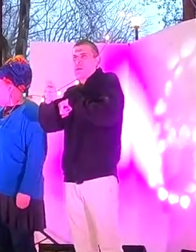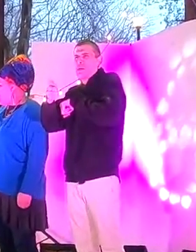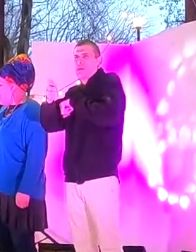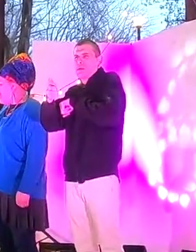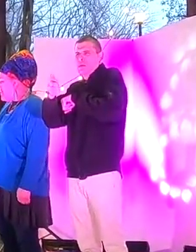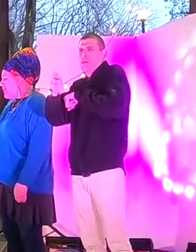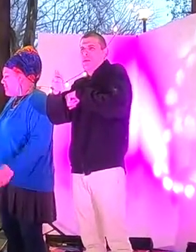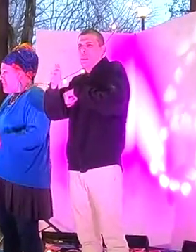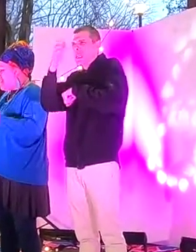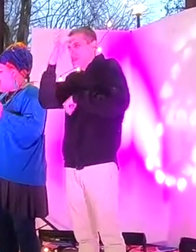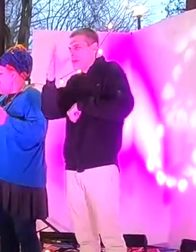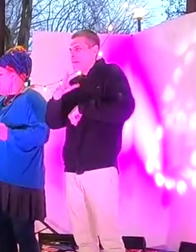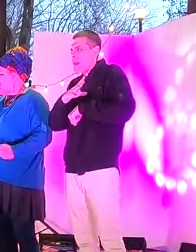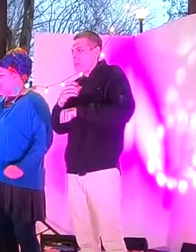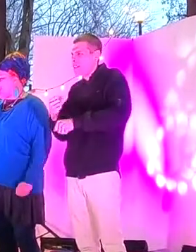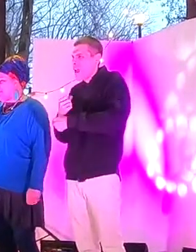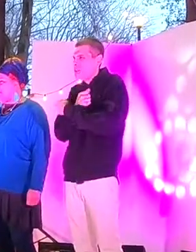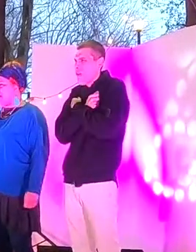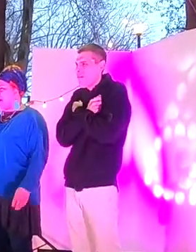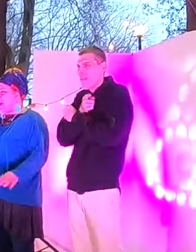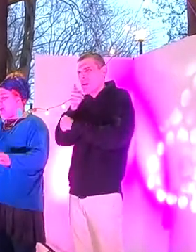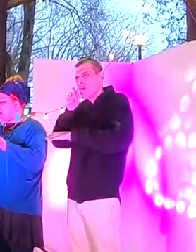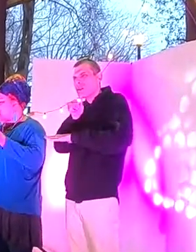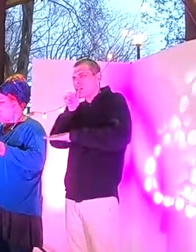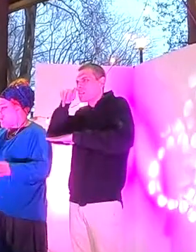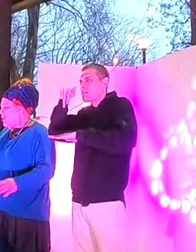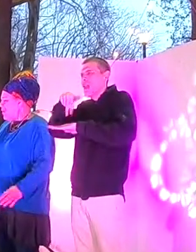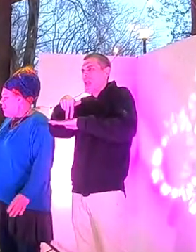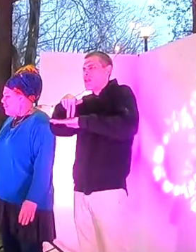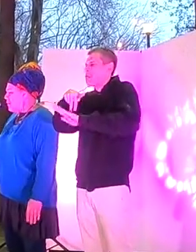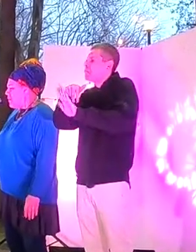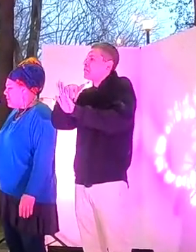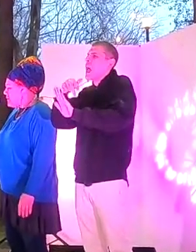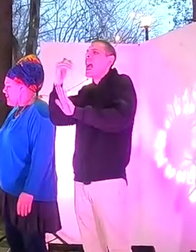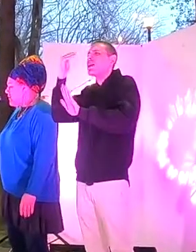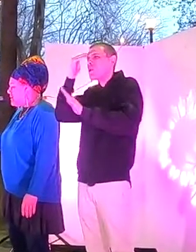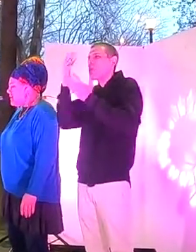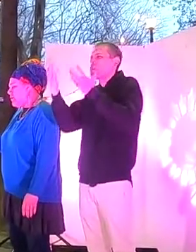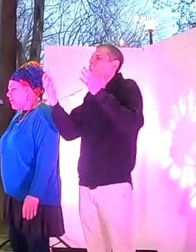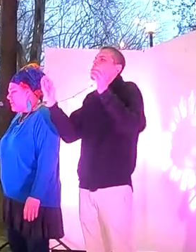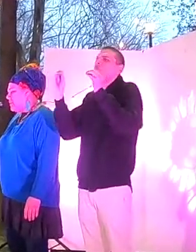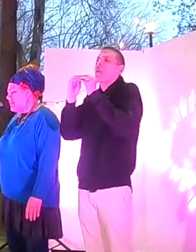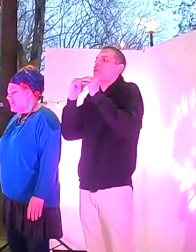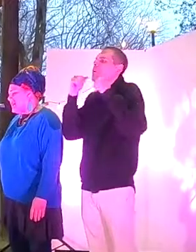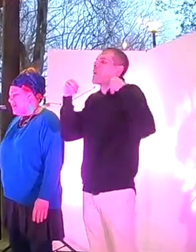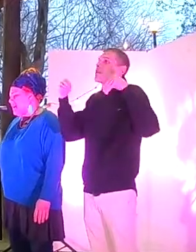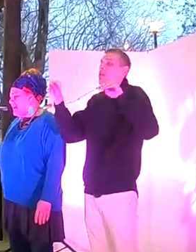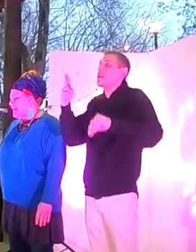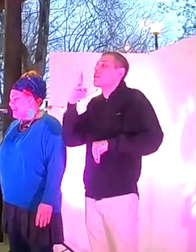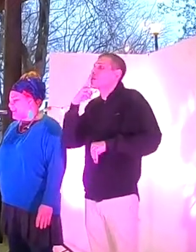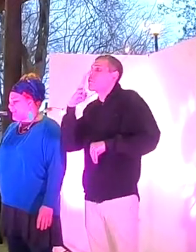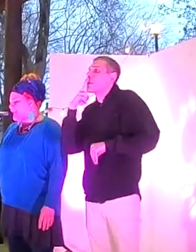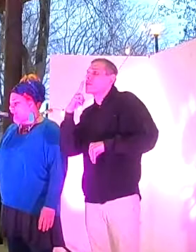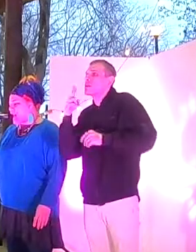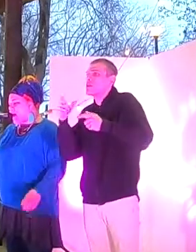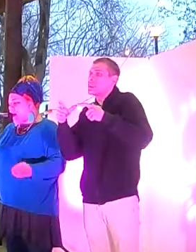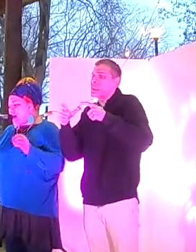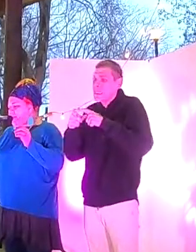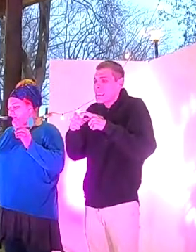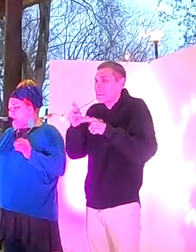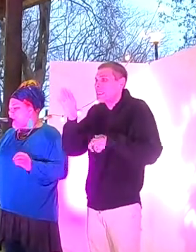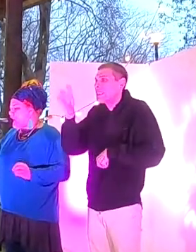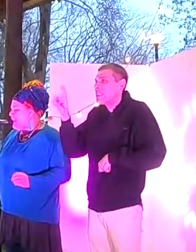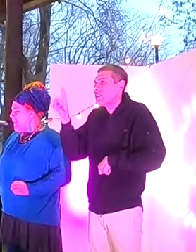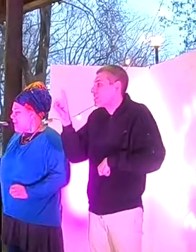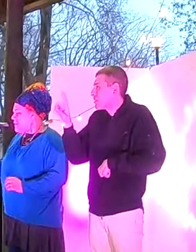the man I love standing on the street. I know he wanted more than selling cigarettes and CDs.